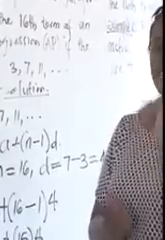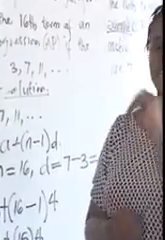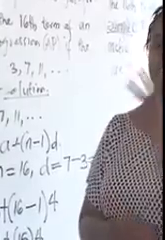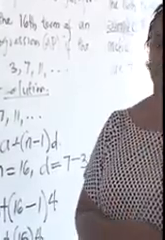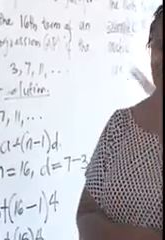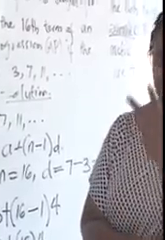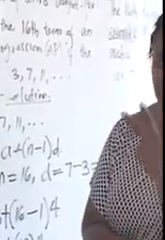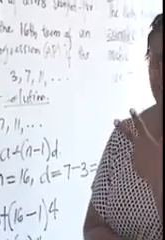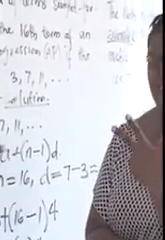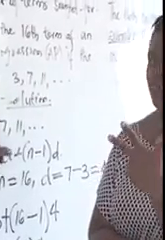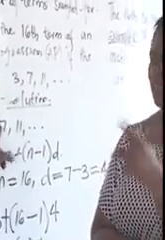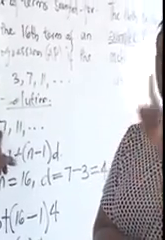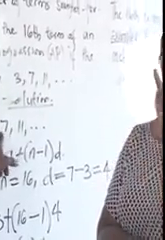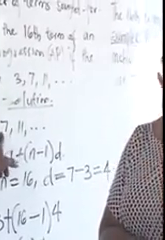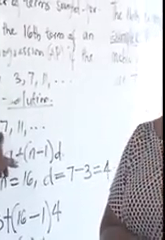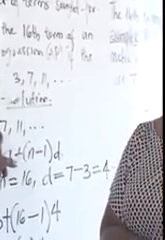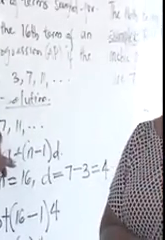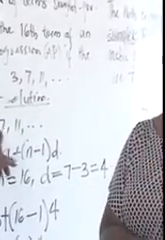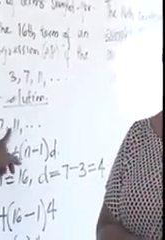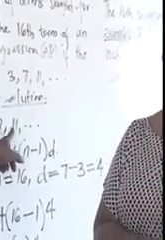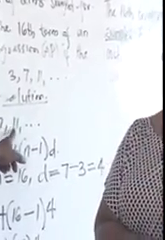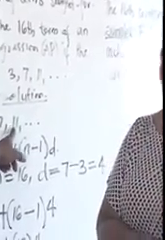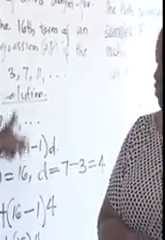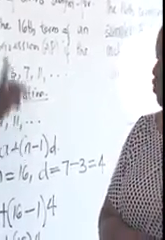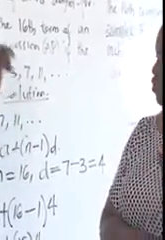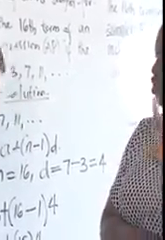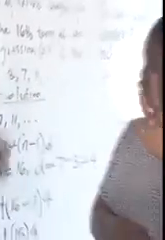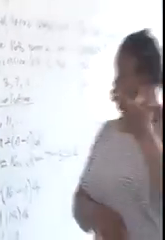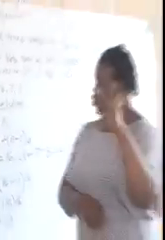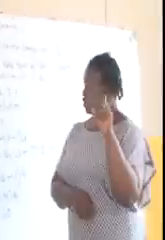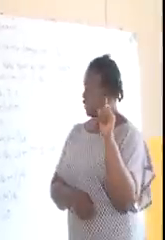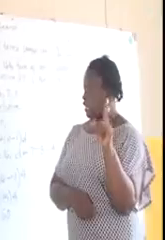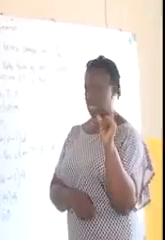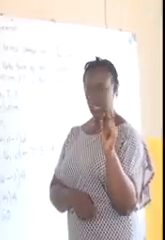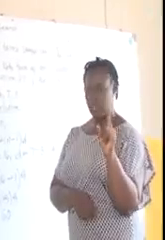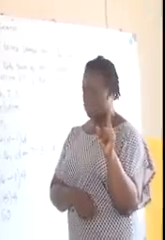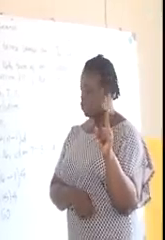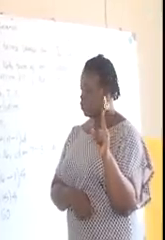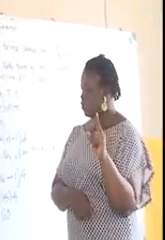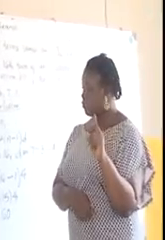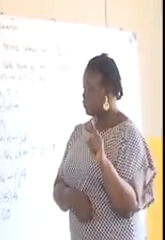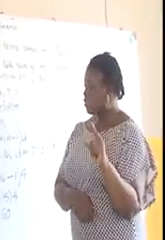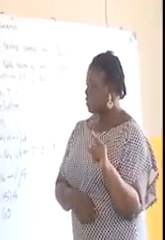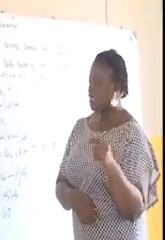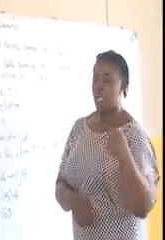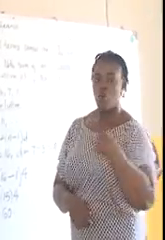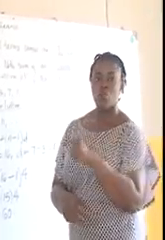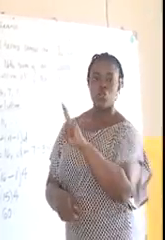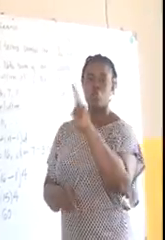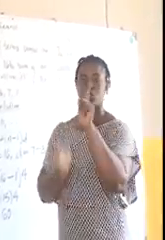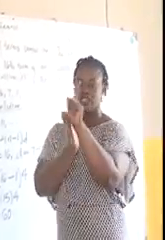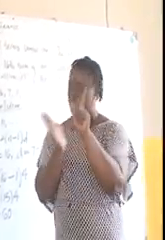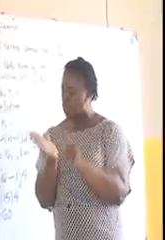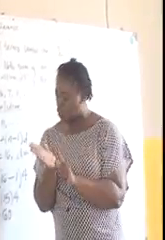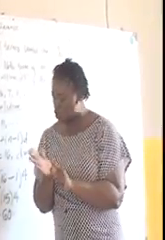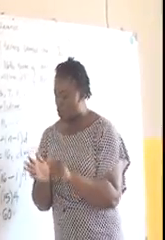3. The second term, 7. The third term is 11. And we apply the formulas